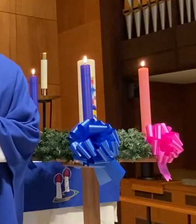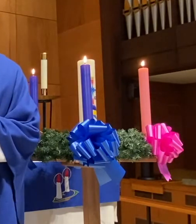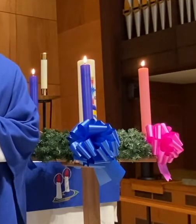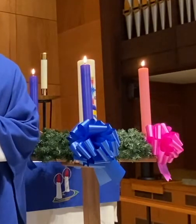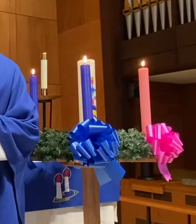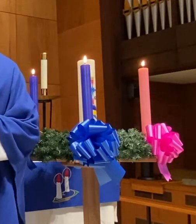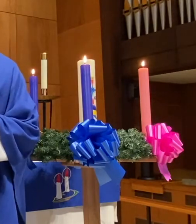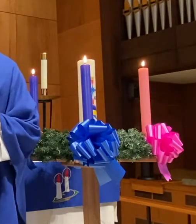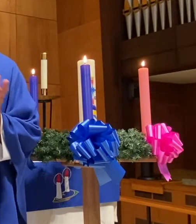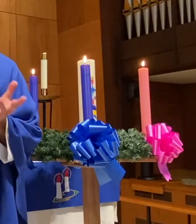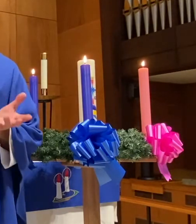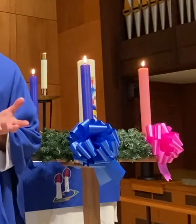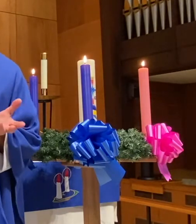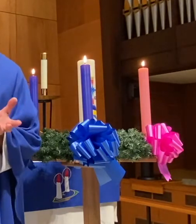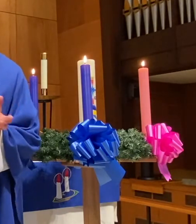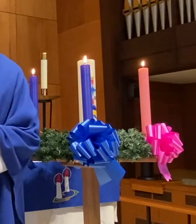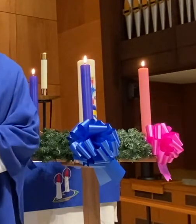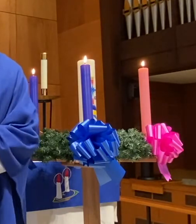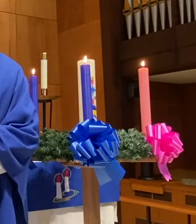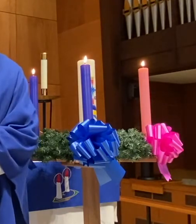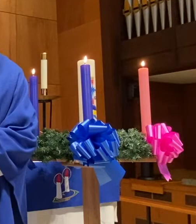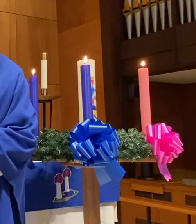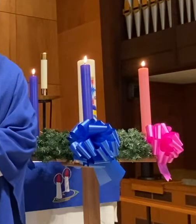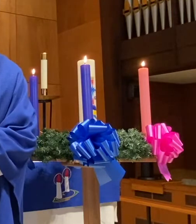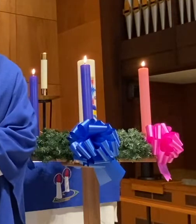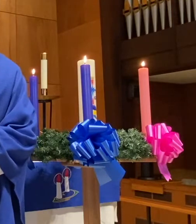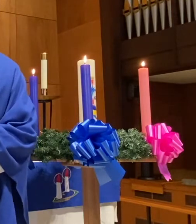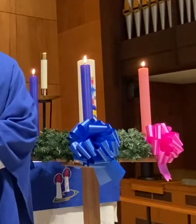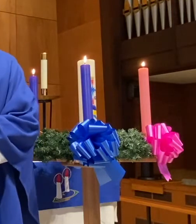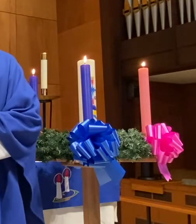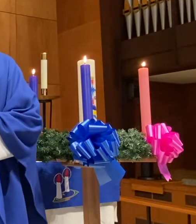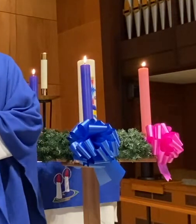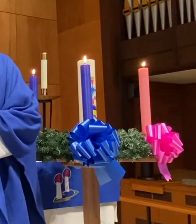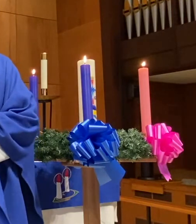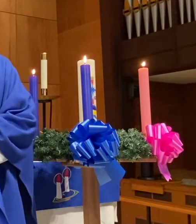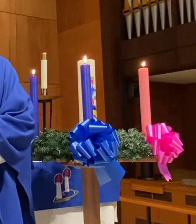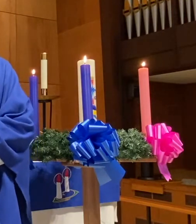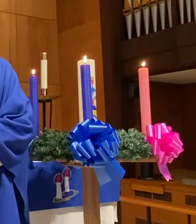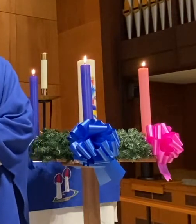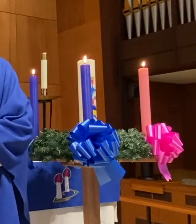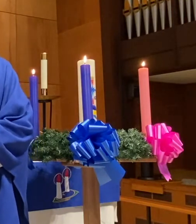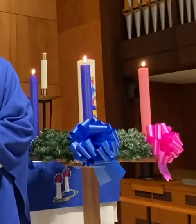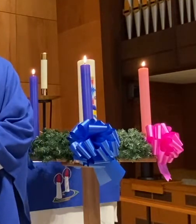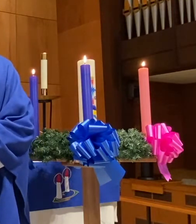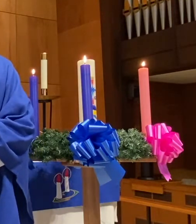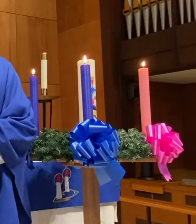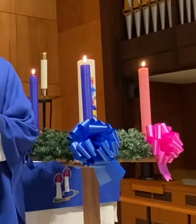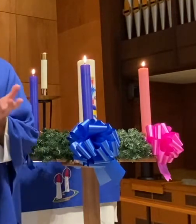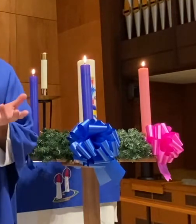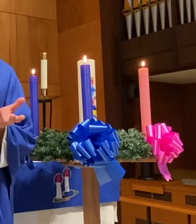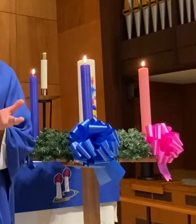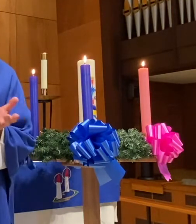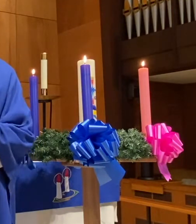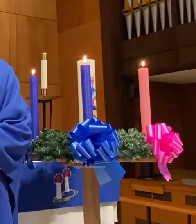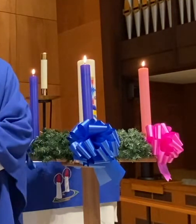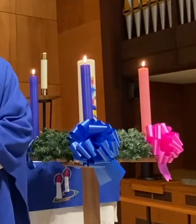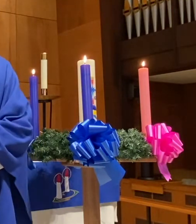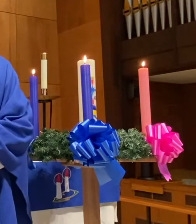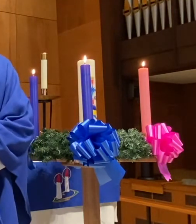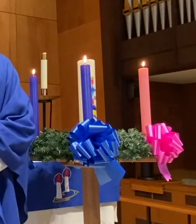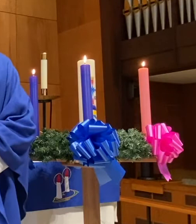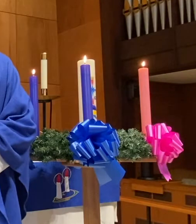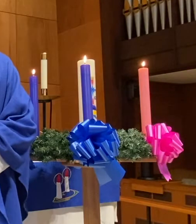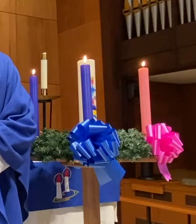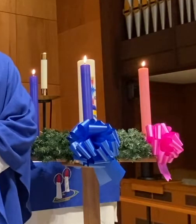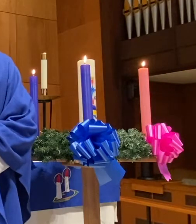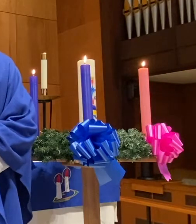please, if you'd like to, over the next couple of weeks, to send in a pledge card, we have extras, we can send you one, or they're in the church, because